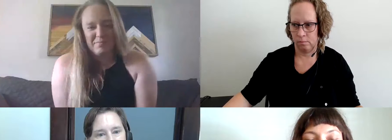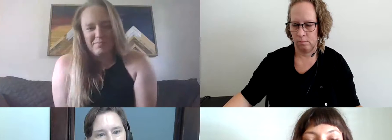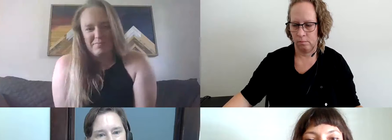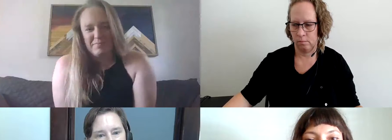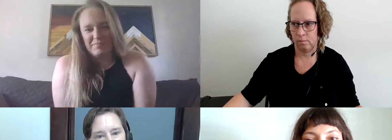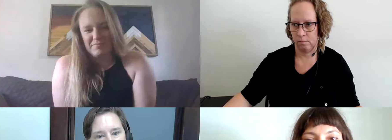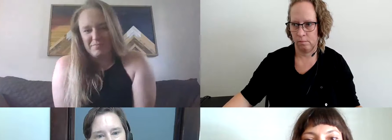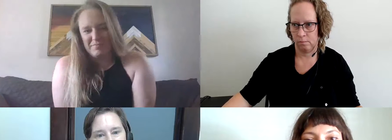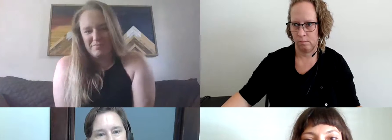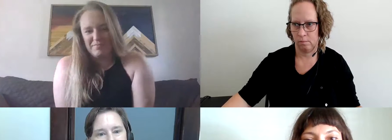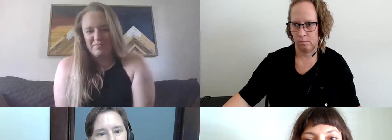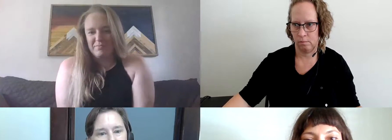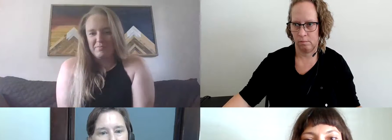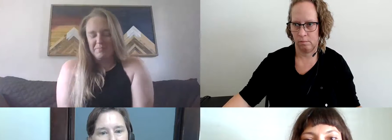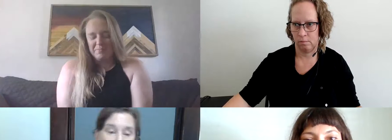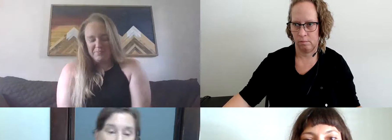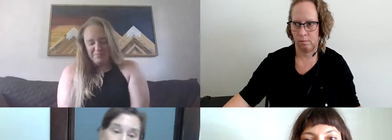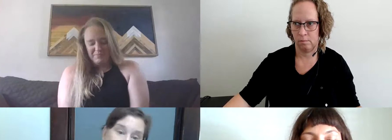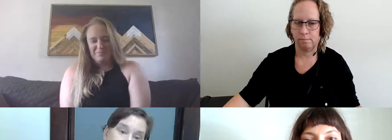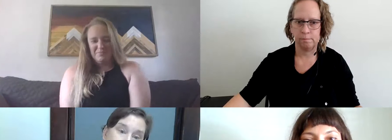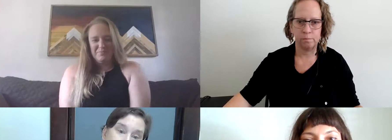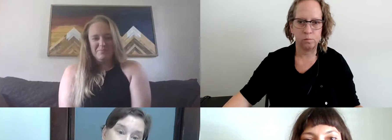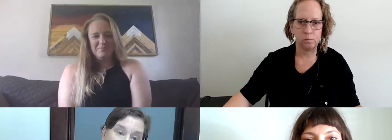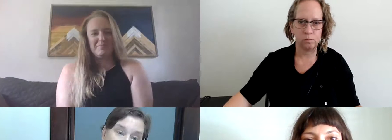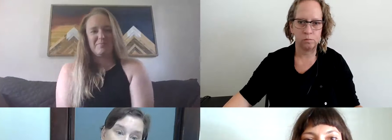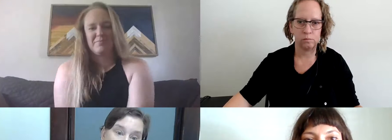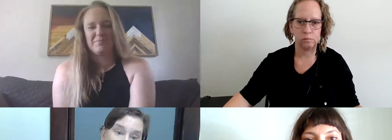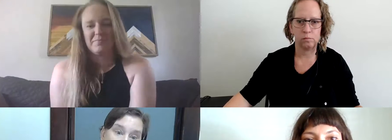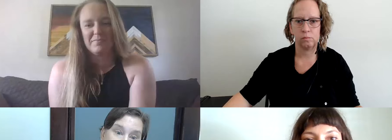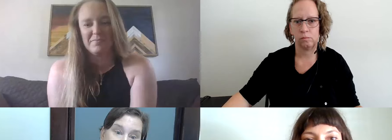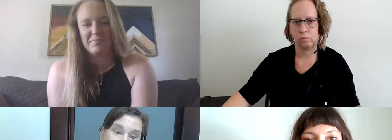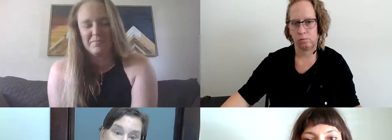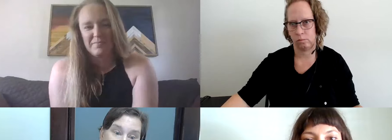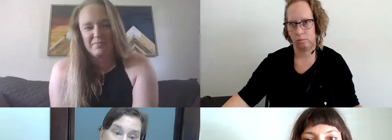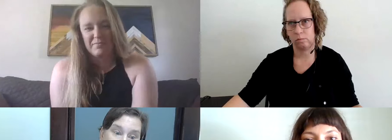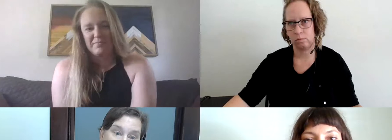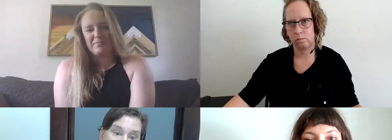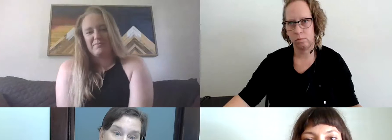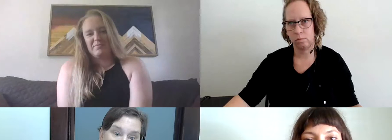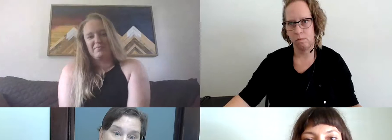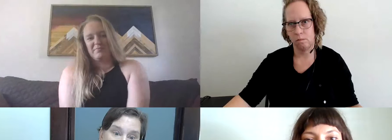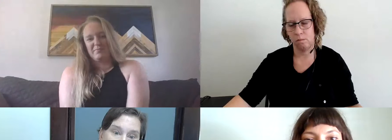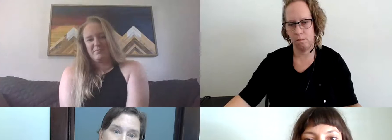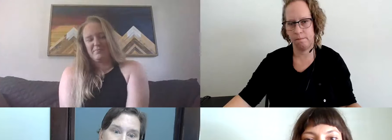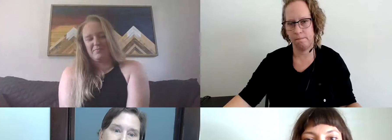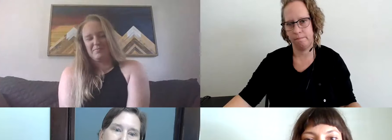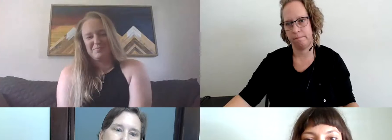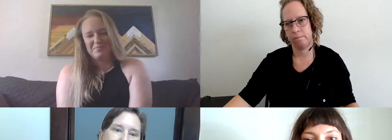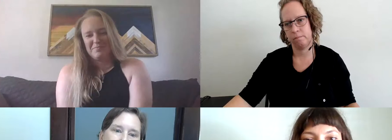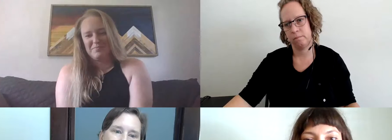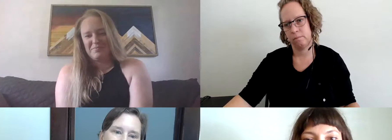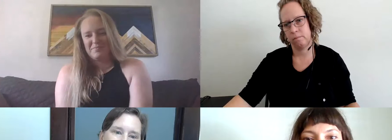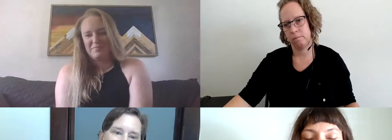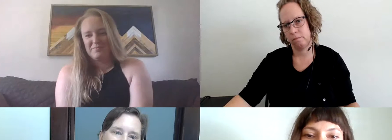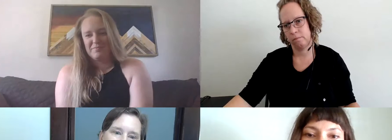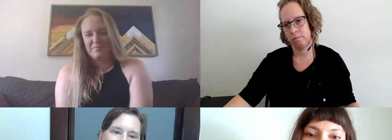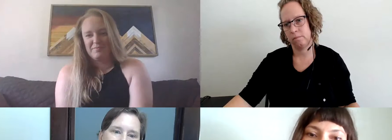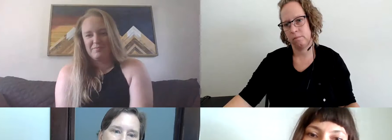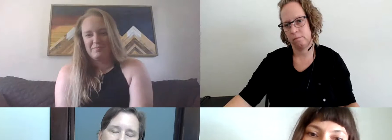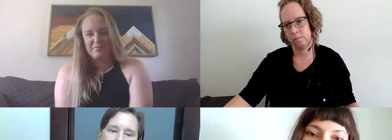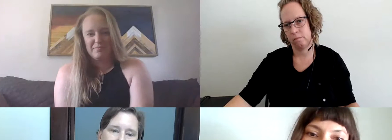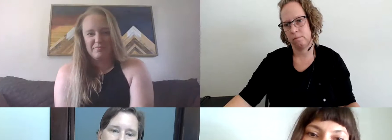we call CapTel. That's for someone to place a telephone call and have captions on the phone. IP